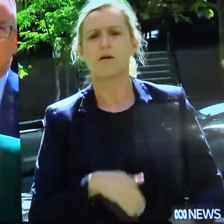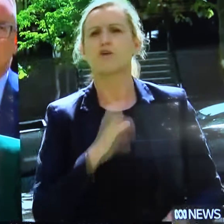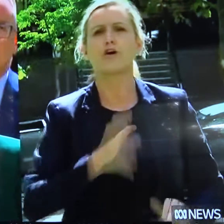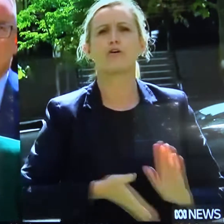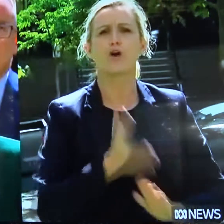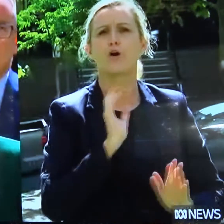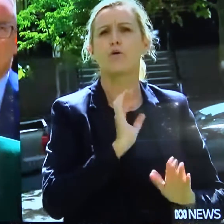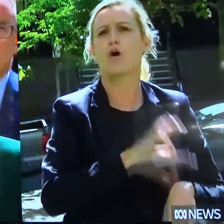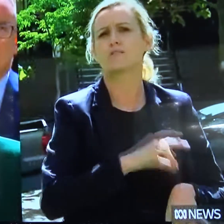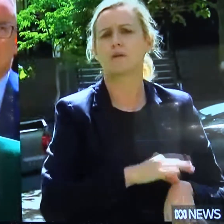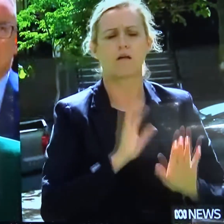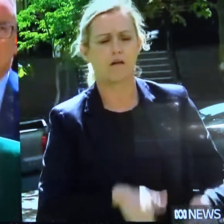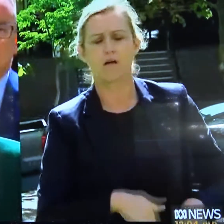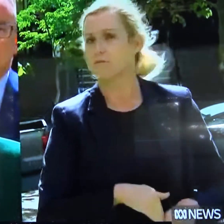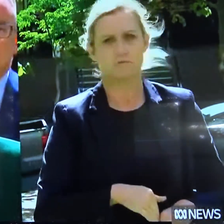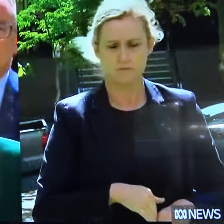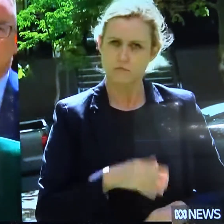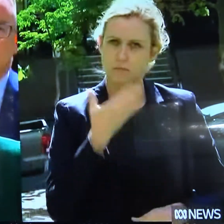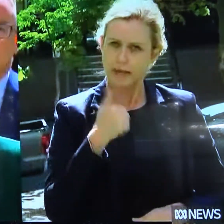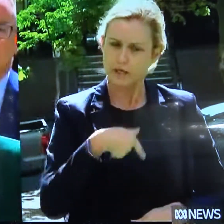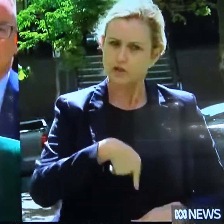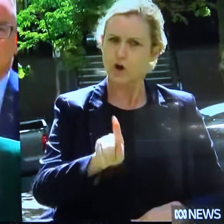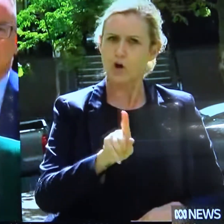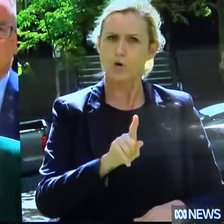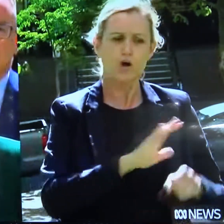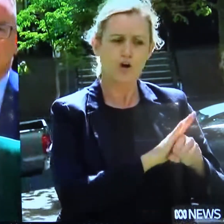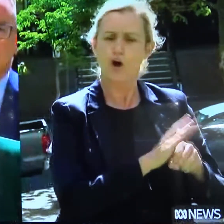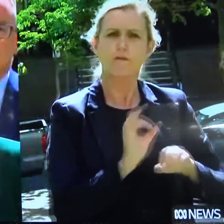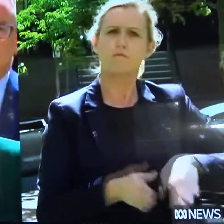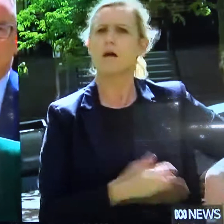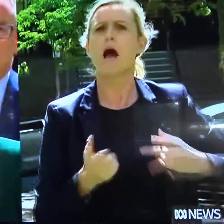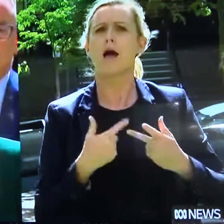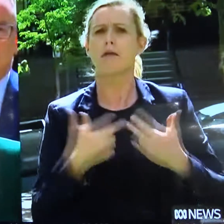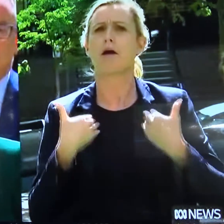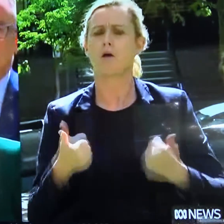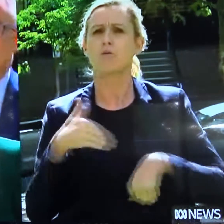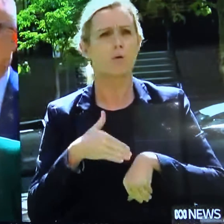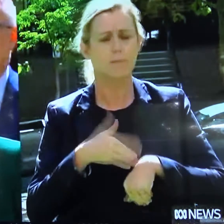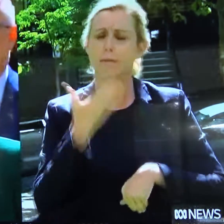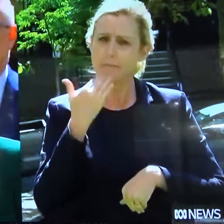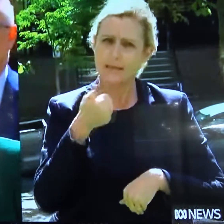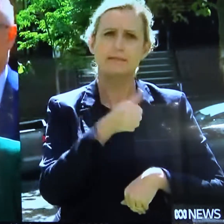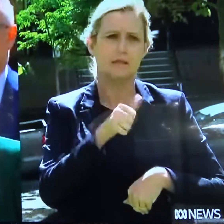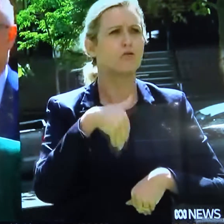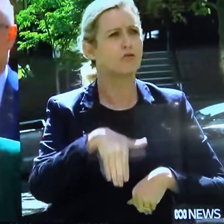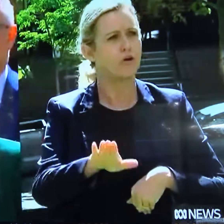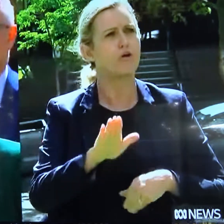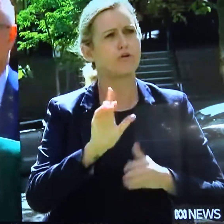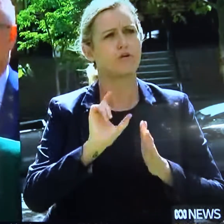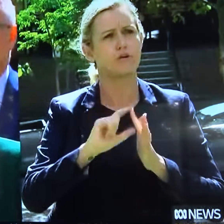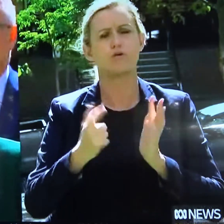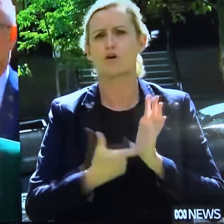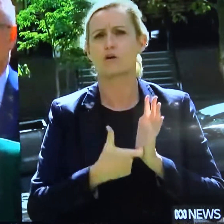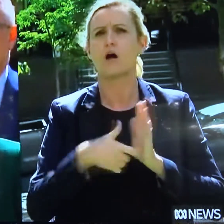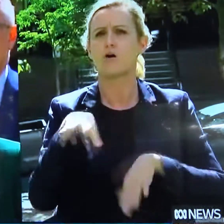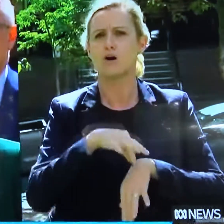to. So please know that if you need medical attention outside of COVID, you should get that medical attention. We don't want people ignoring their